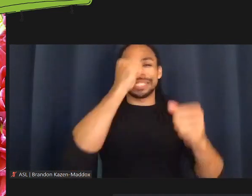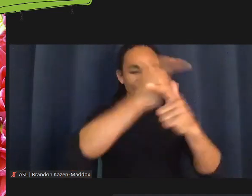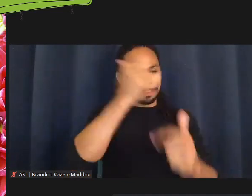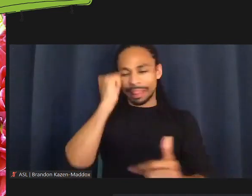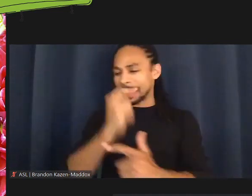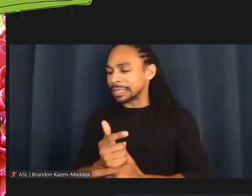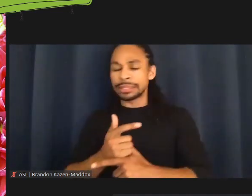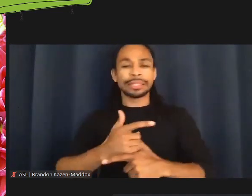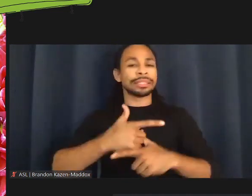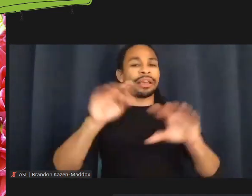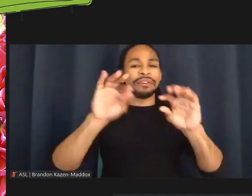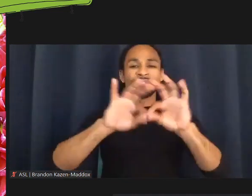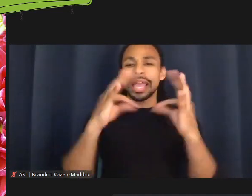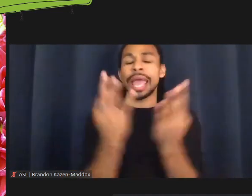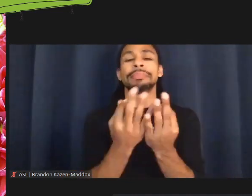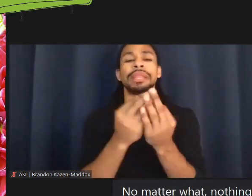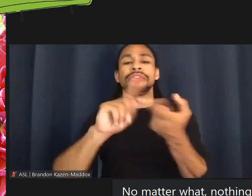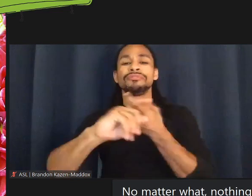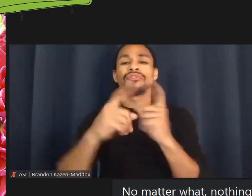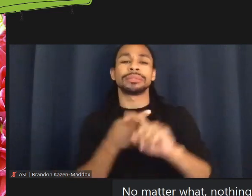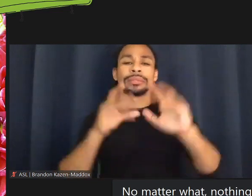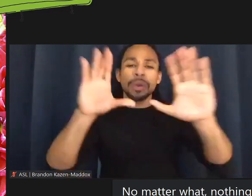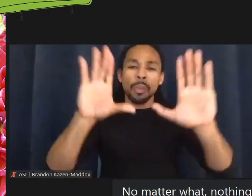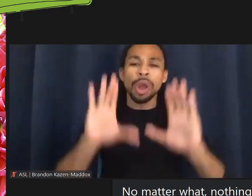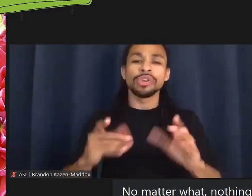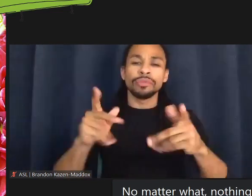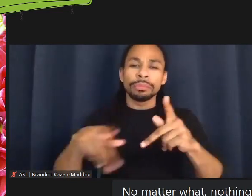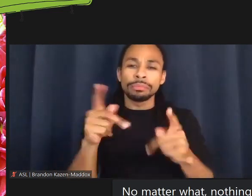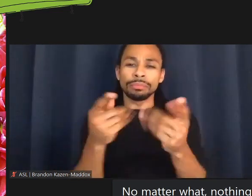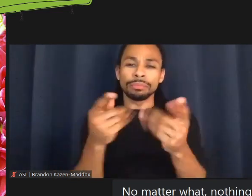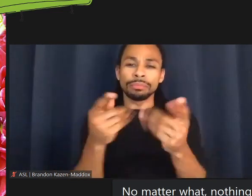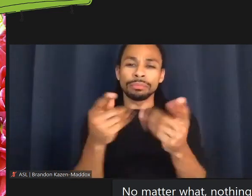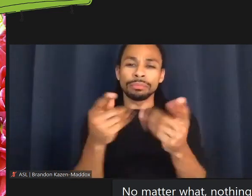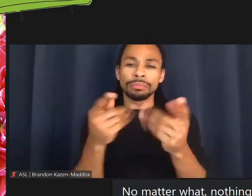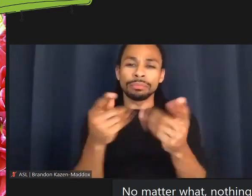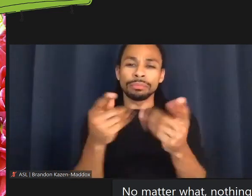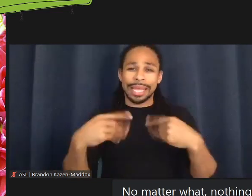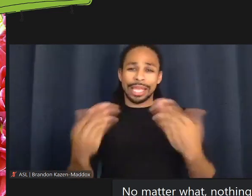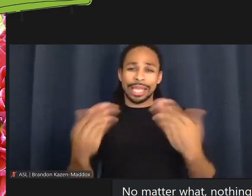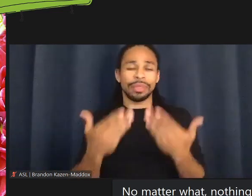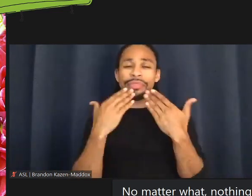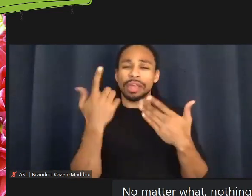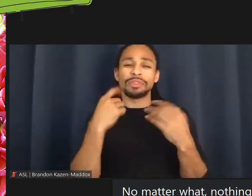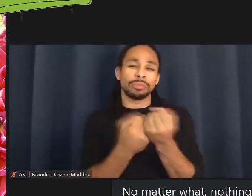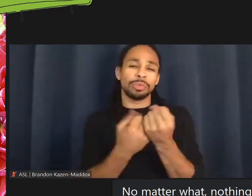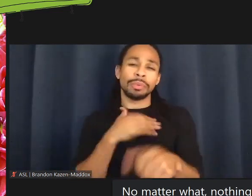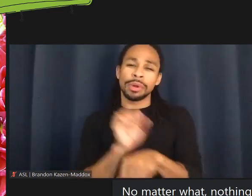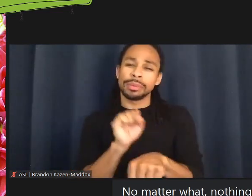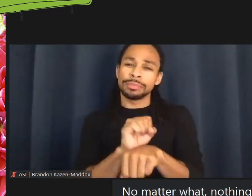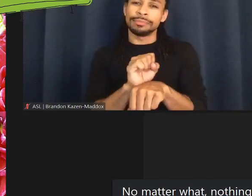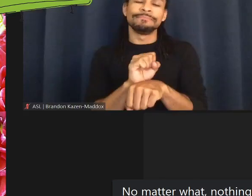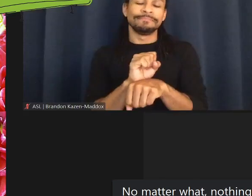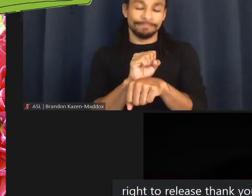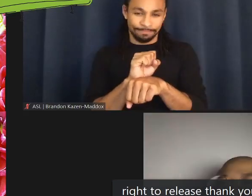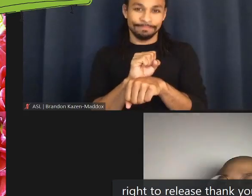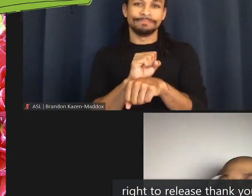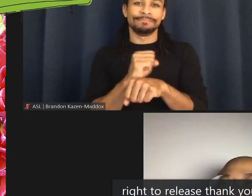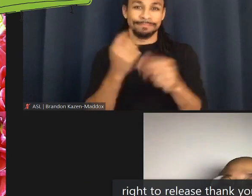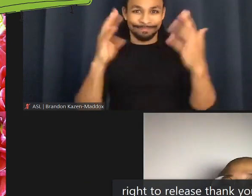family, friends, and wonderfuls for being here. And thank you for supporting my work.